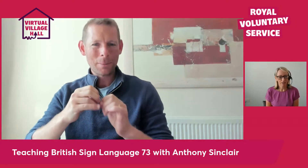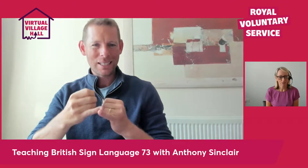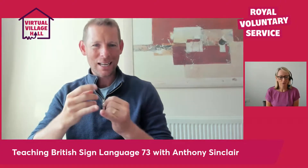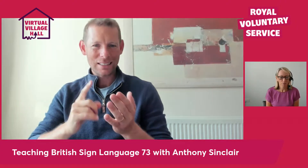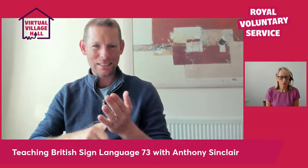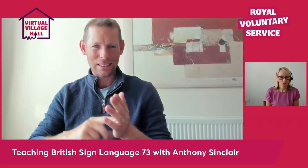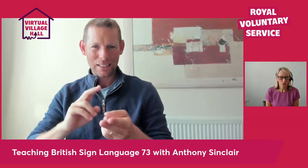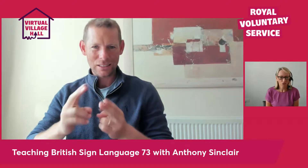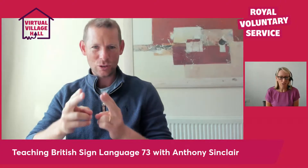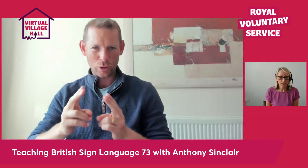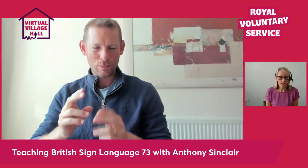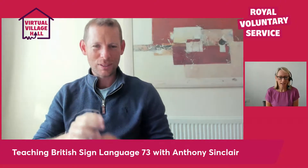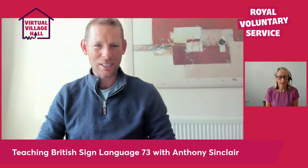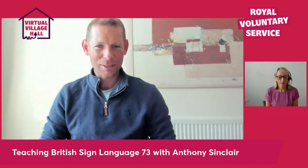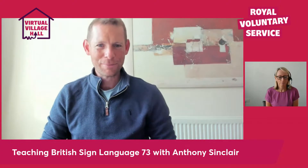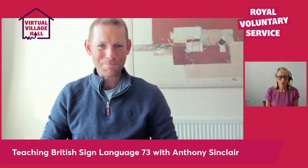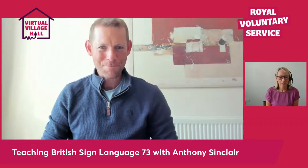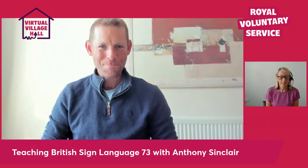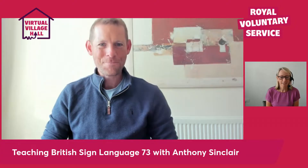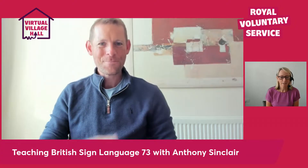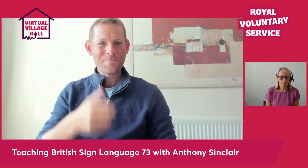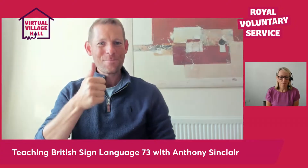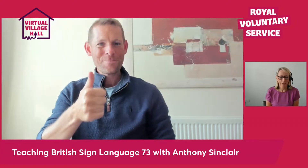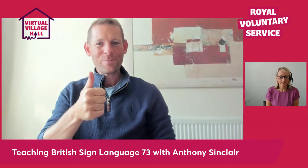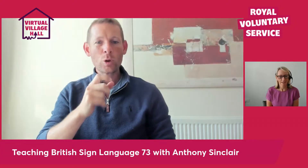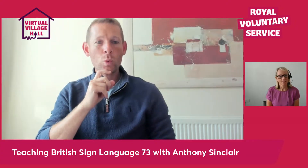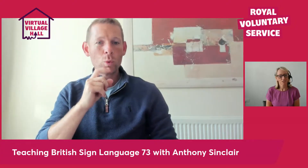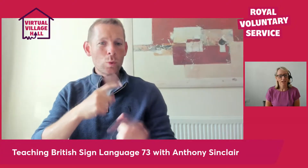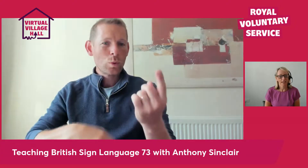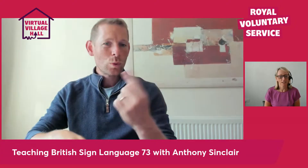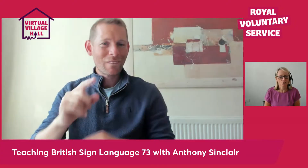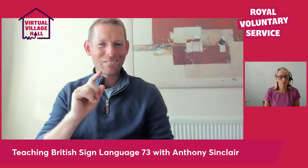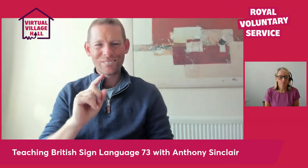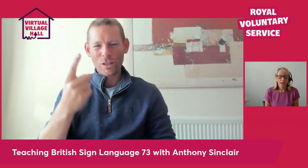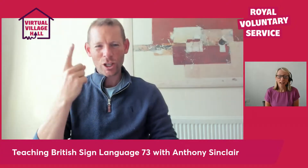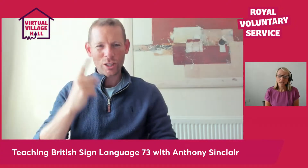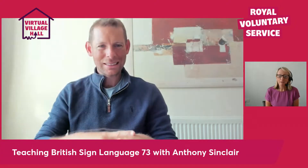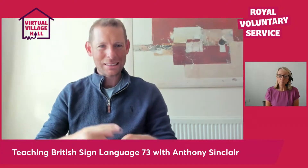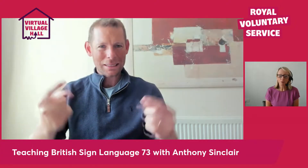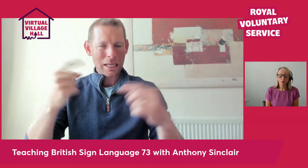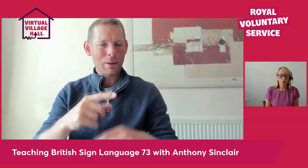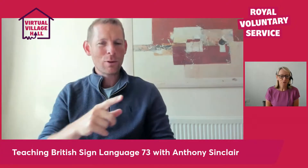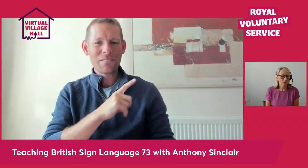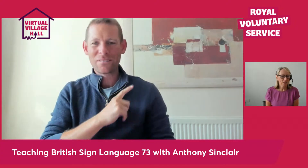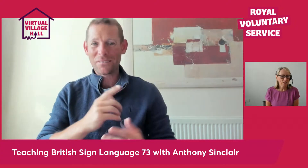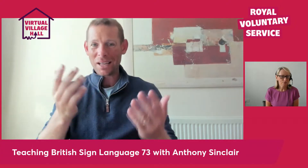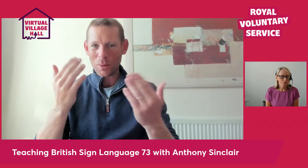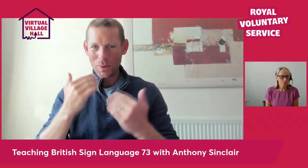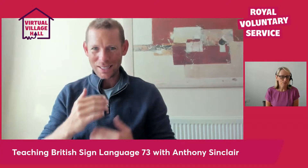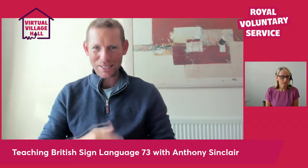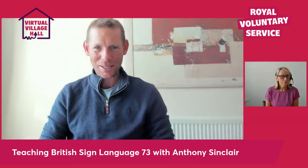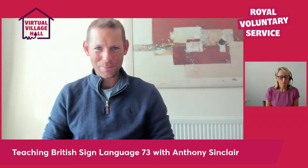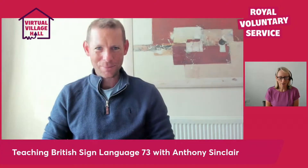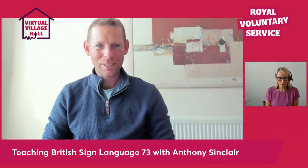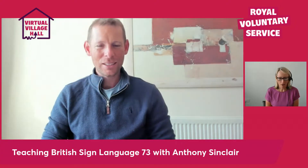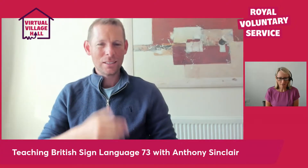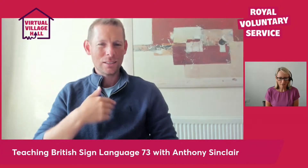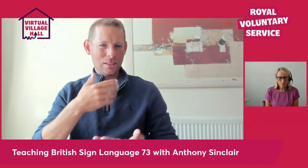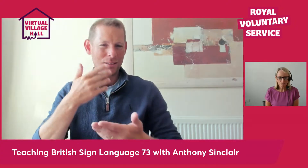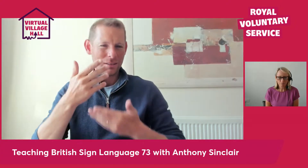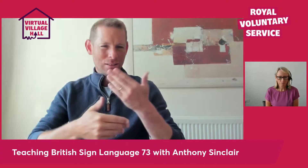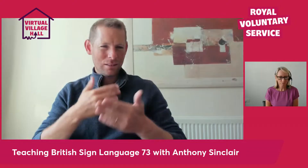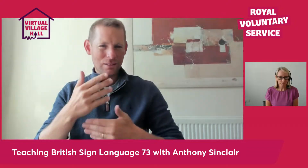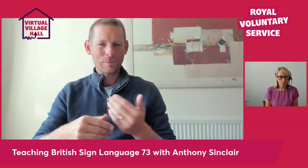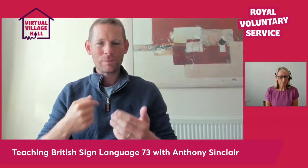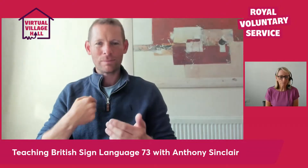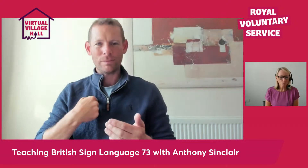with the female interpreter as usual, translating from BSL into English. If you are joining us for the first time, you're very